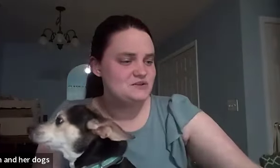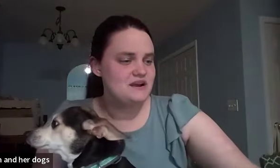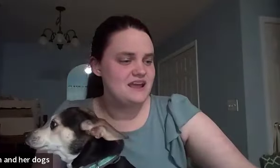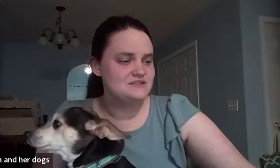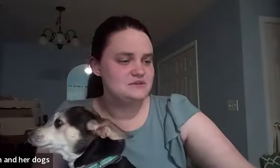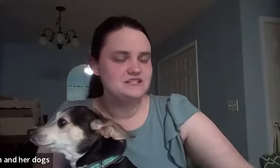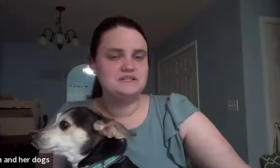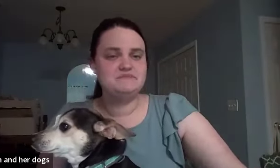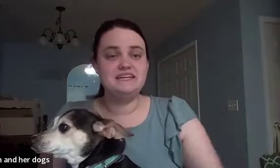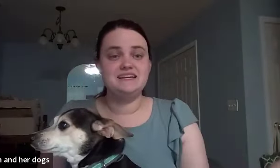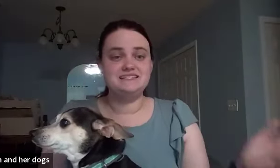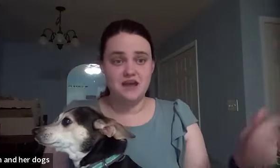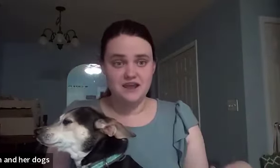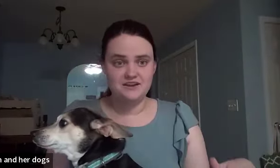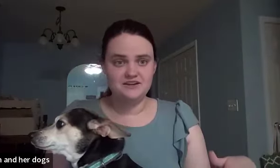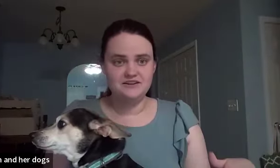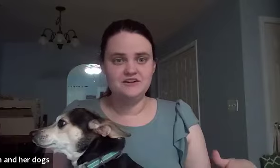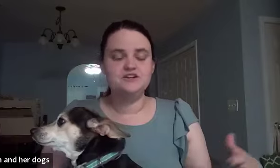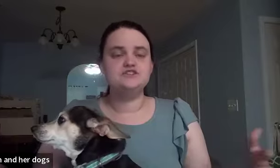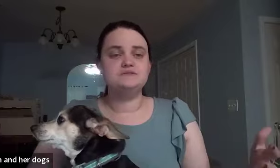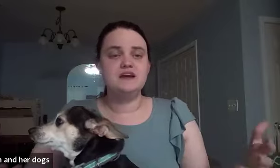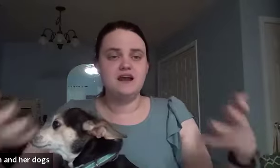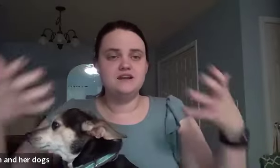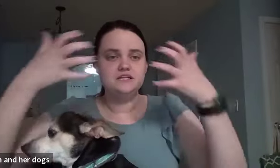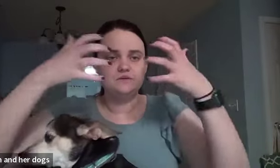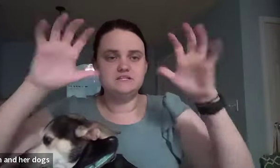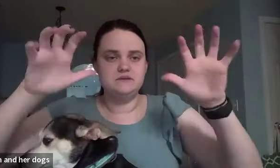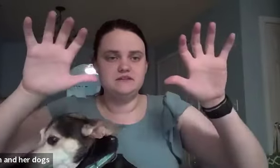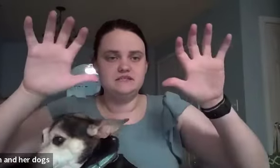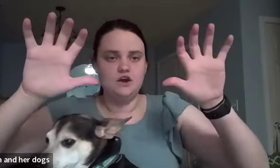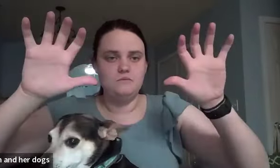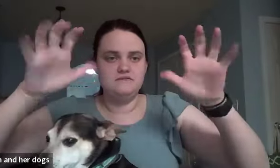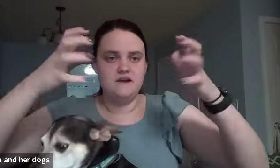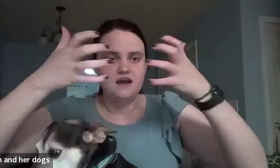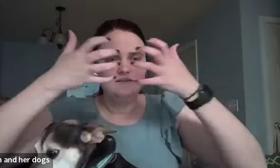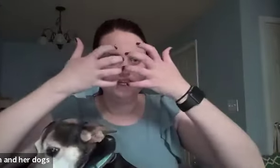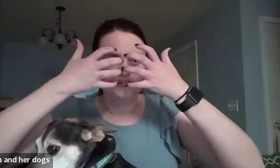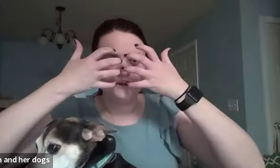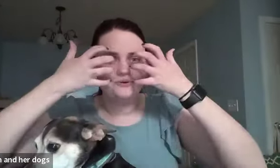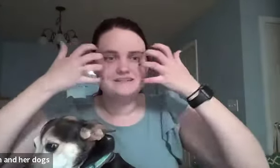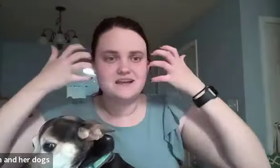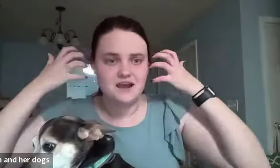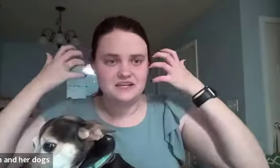So our next one is going to be tiger. So tiger is going to be these open fives, and you go